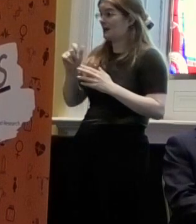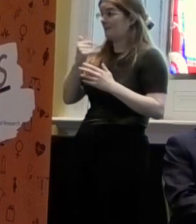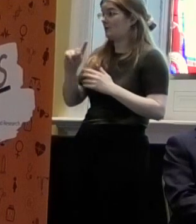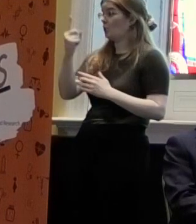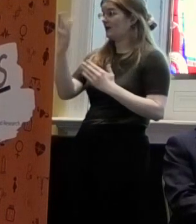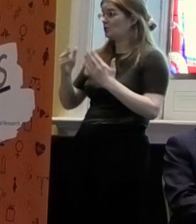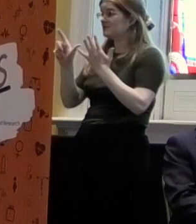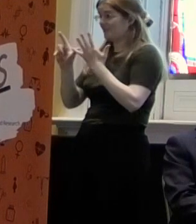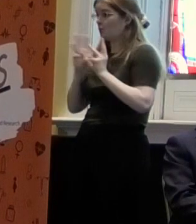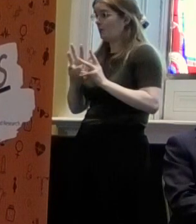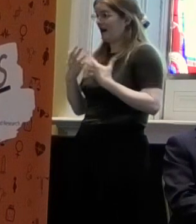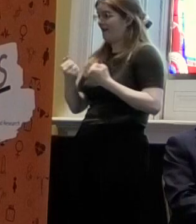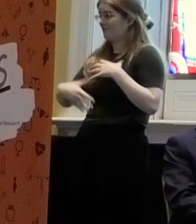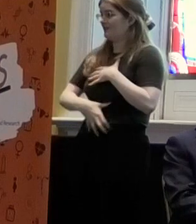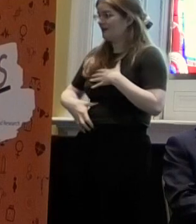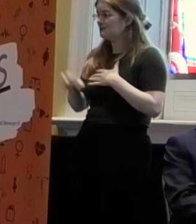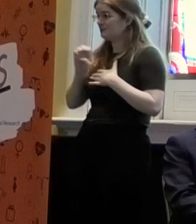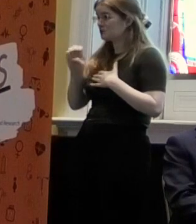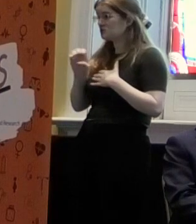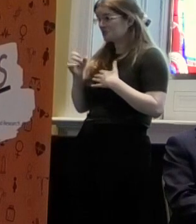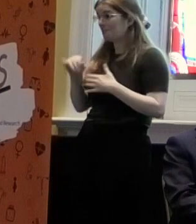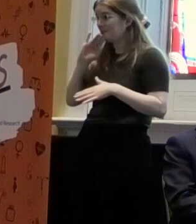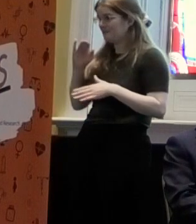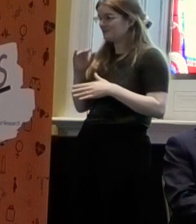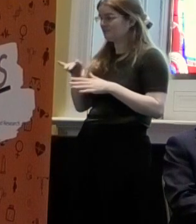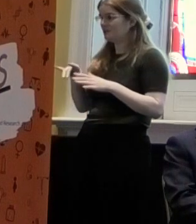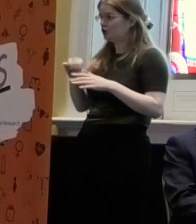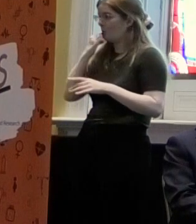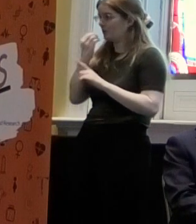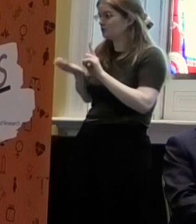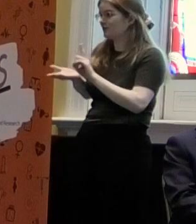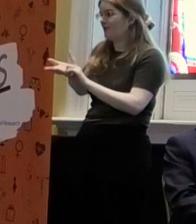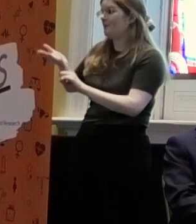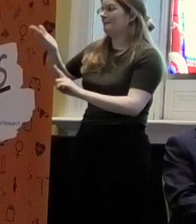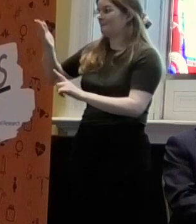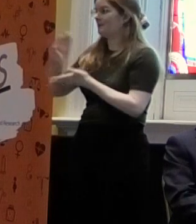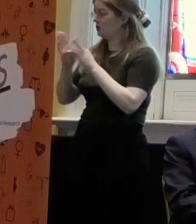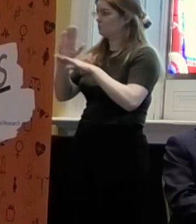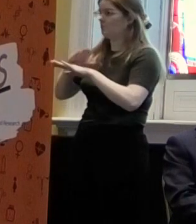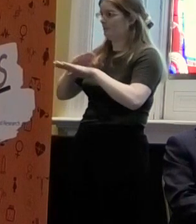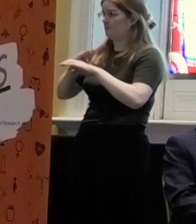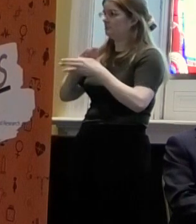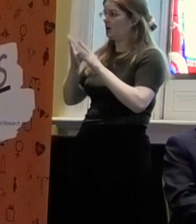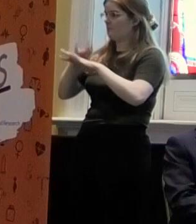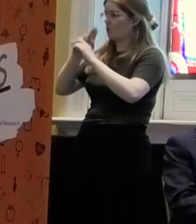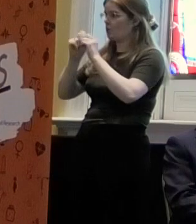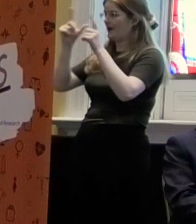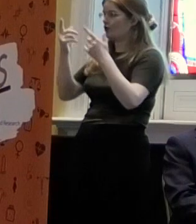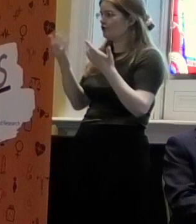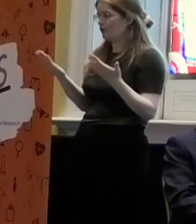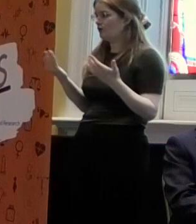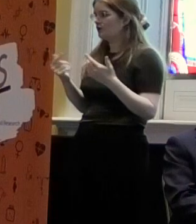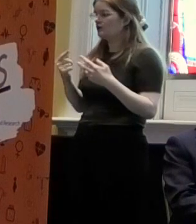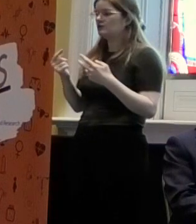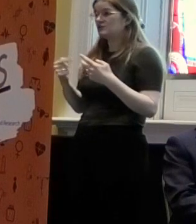7. And in some ways, probably the prevalence has increased as life has become more industrialized. And